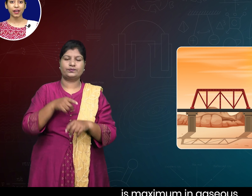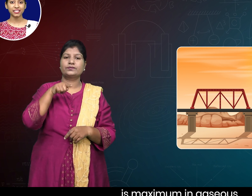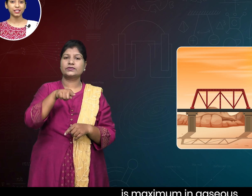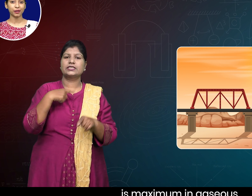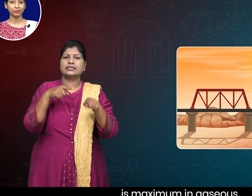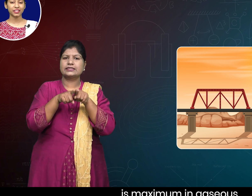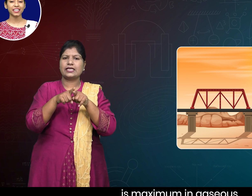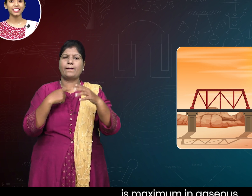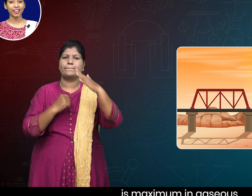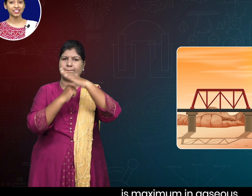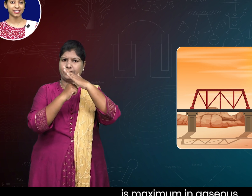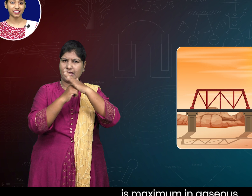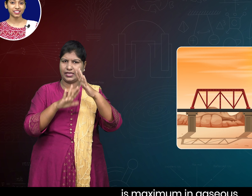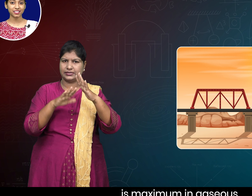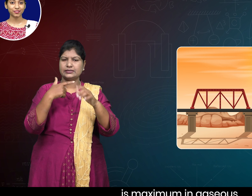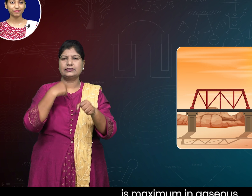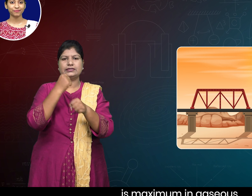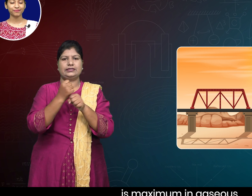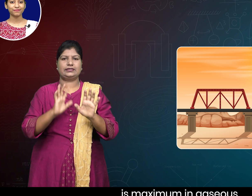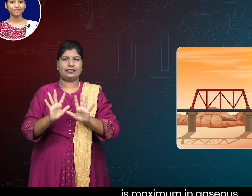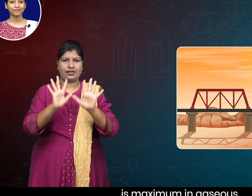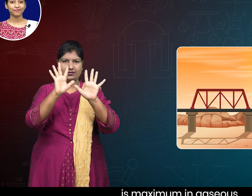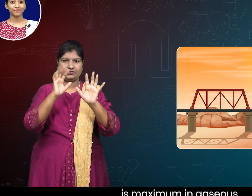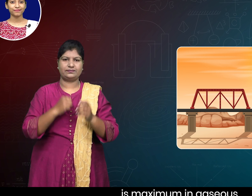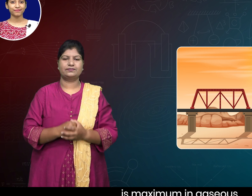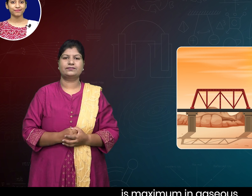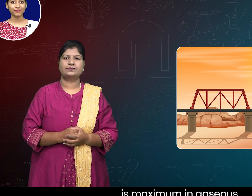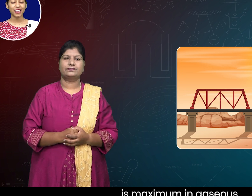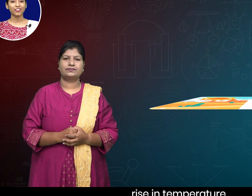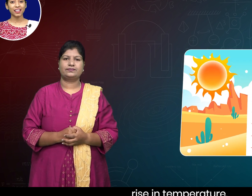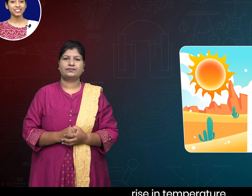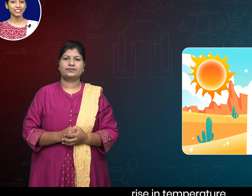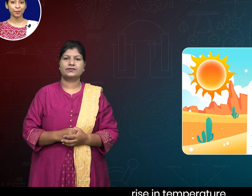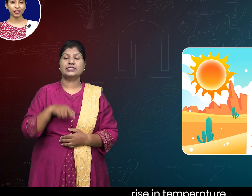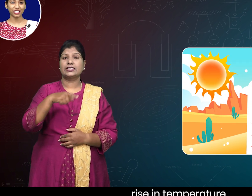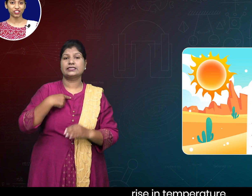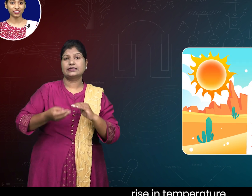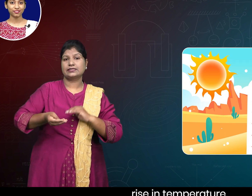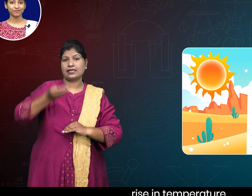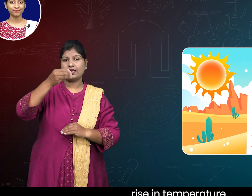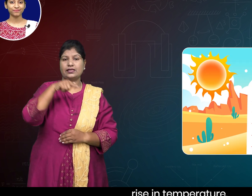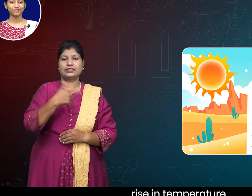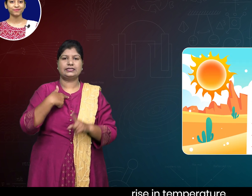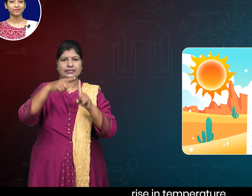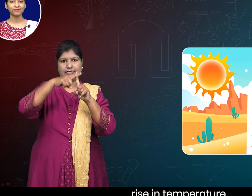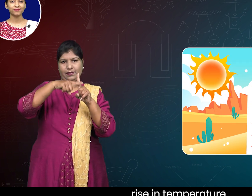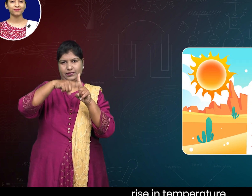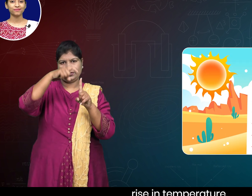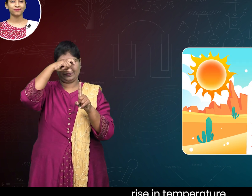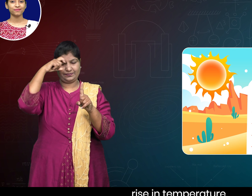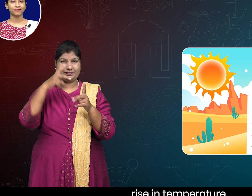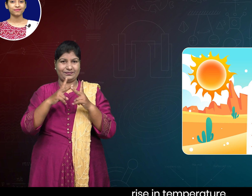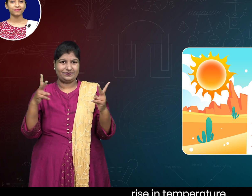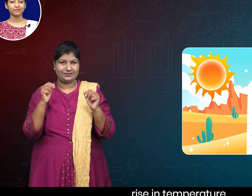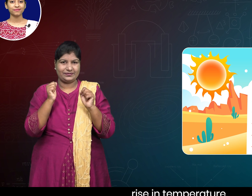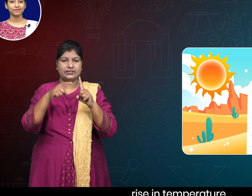is maximum in gases. Rise in temperature.